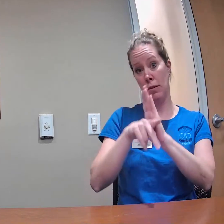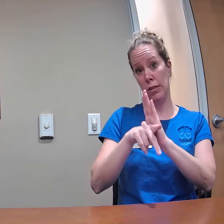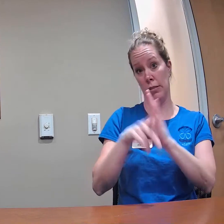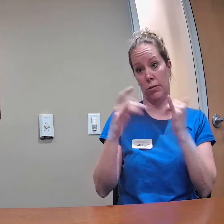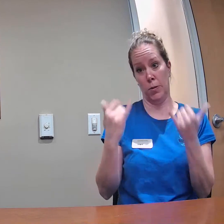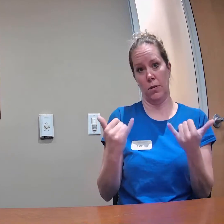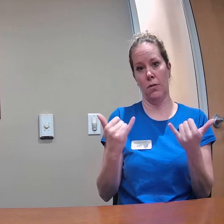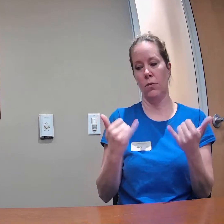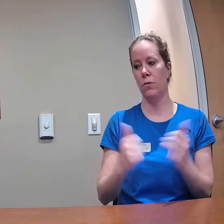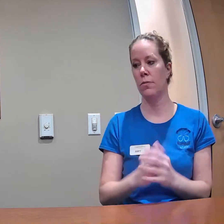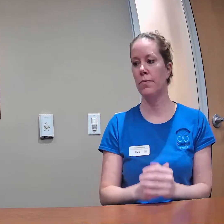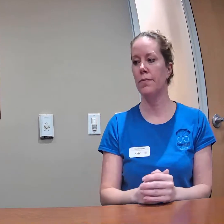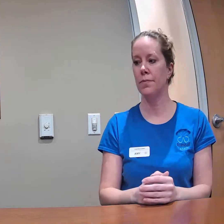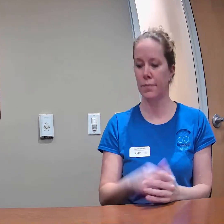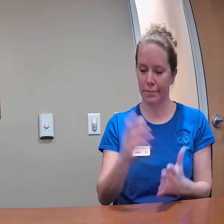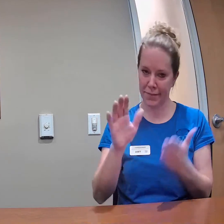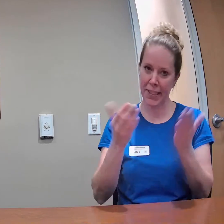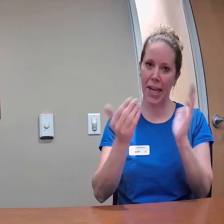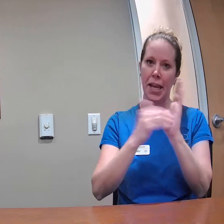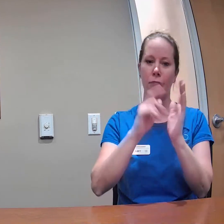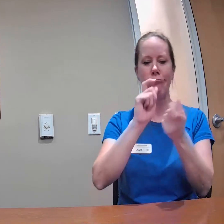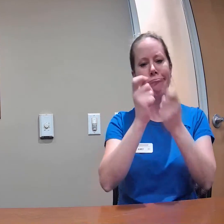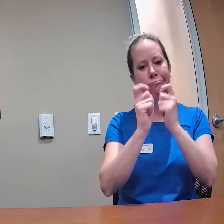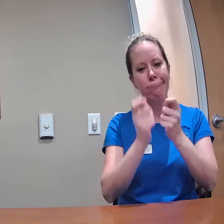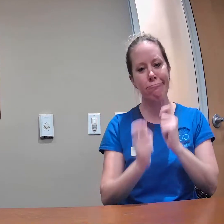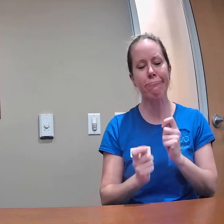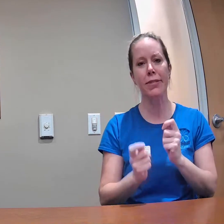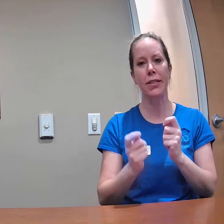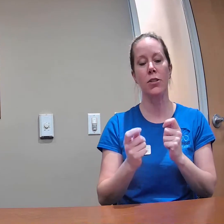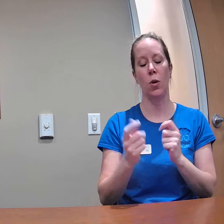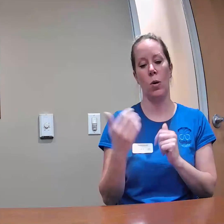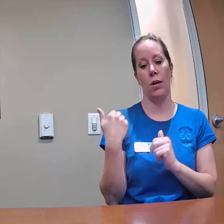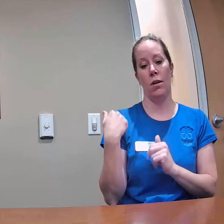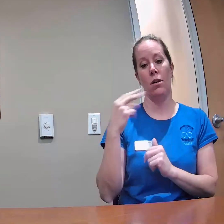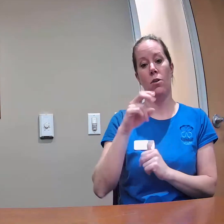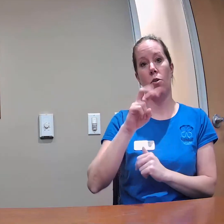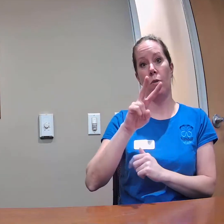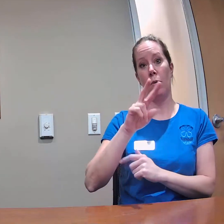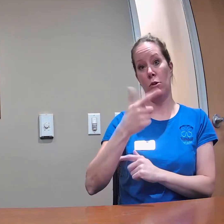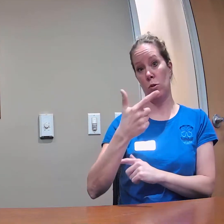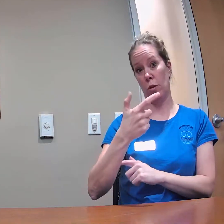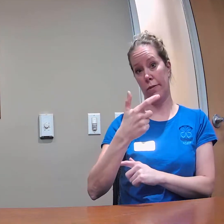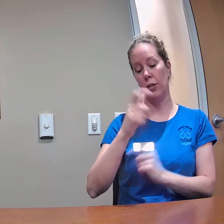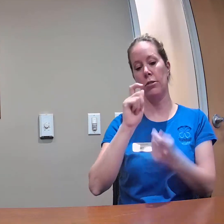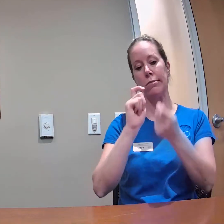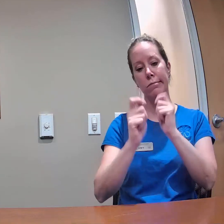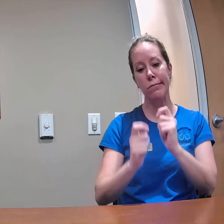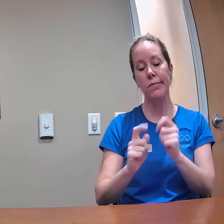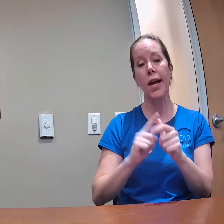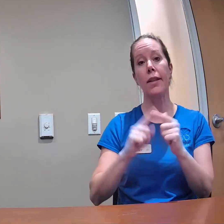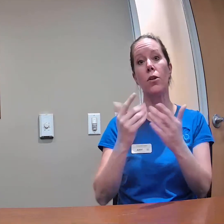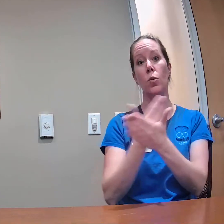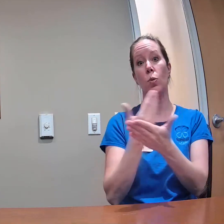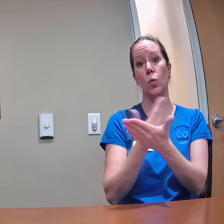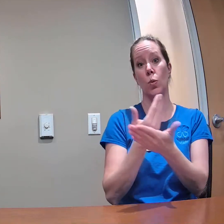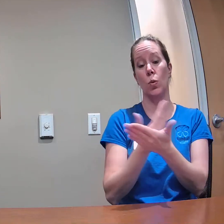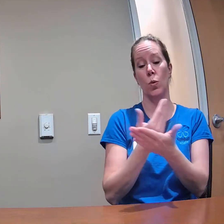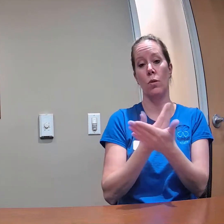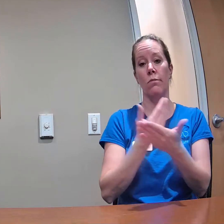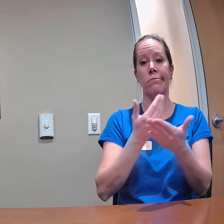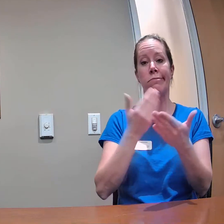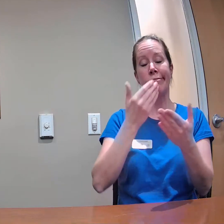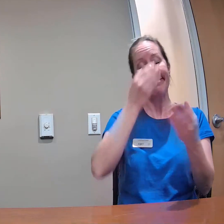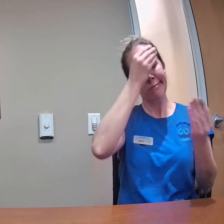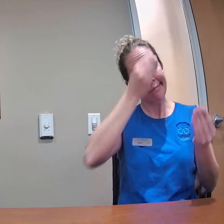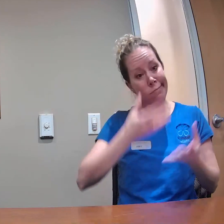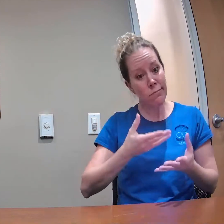policy, which is, of course, again, revised. So it was revised on the 21st, and then some new